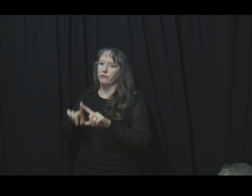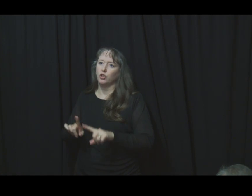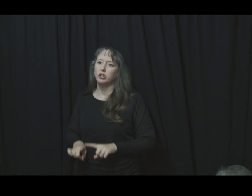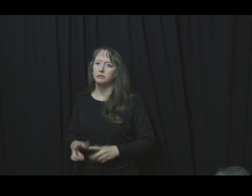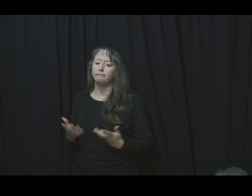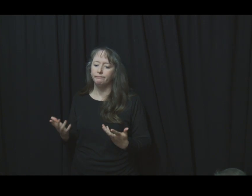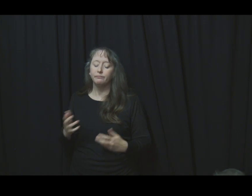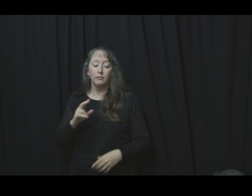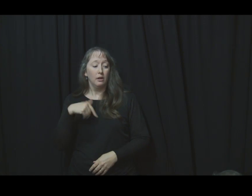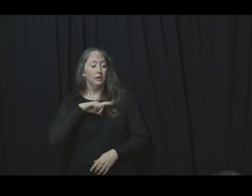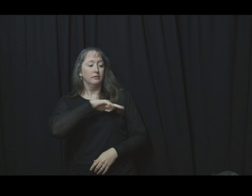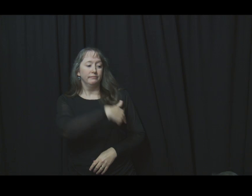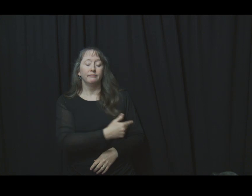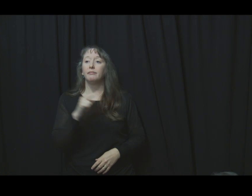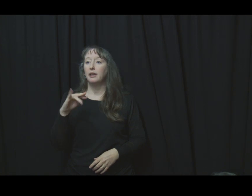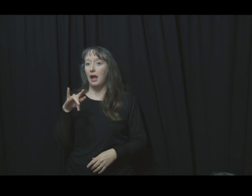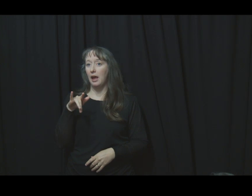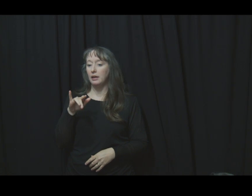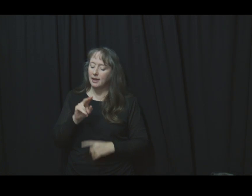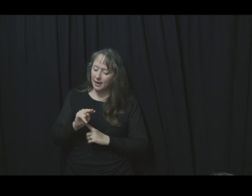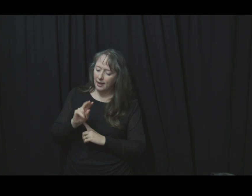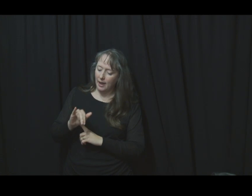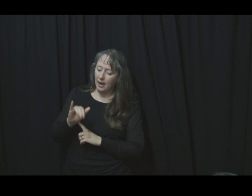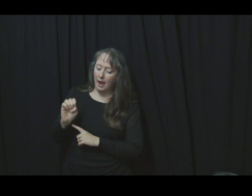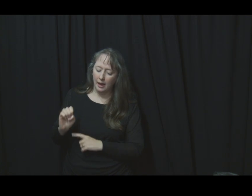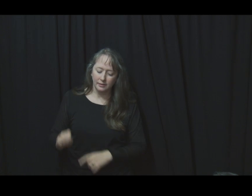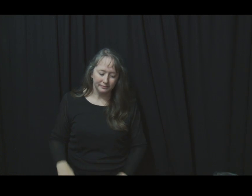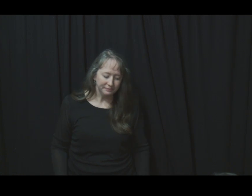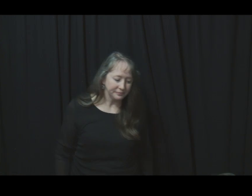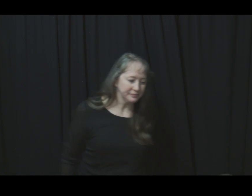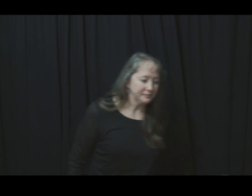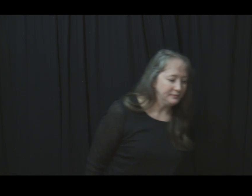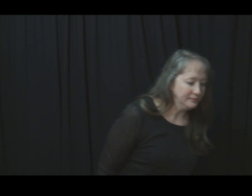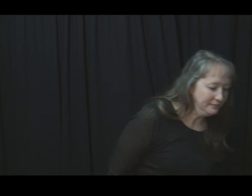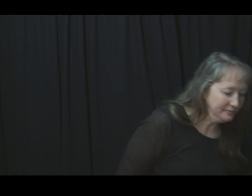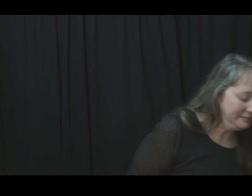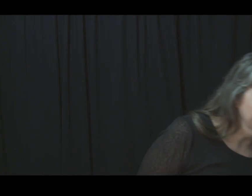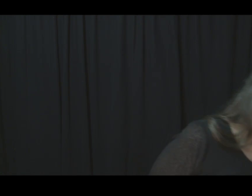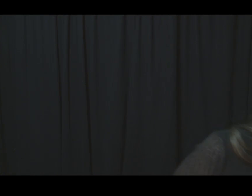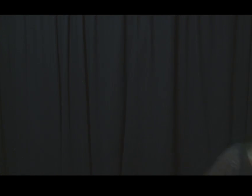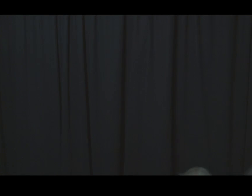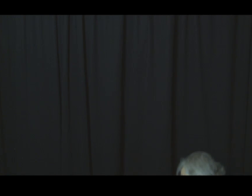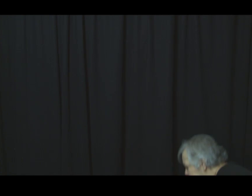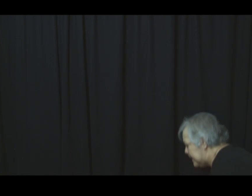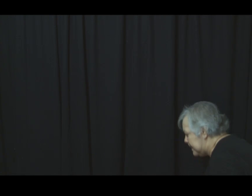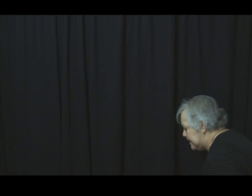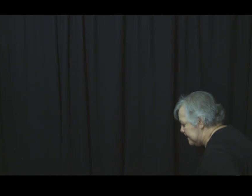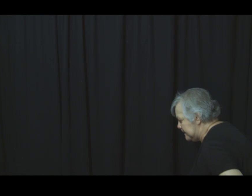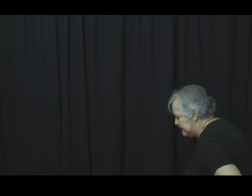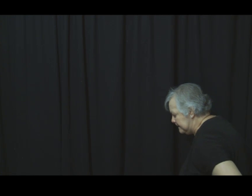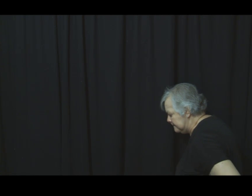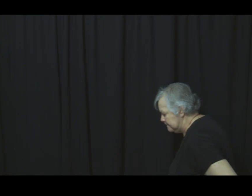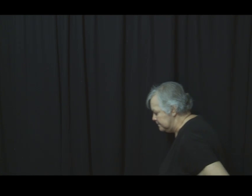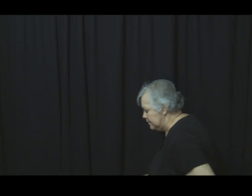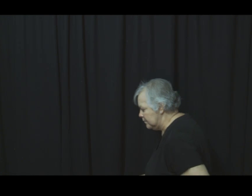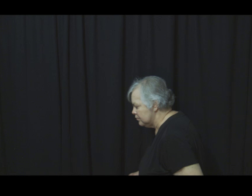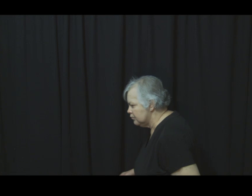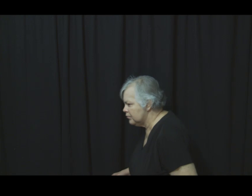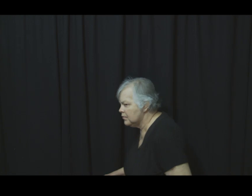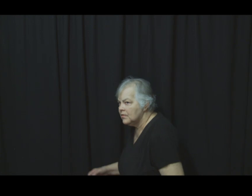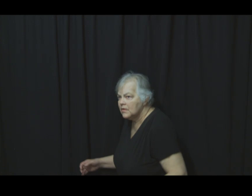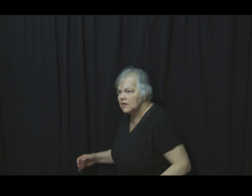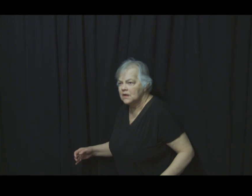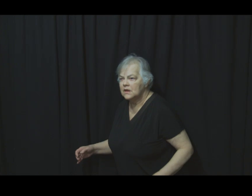your counter-rebuttal. Thank you, Mr. Ham, but I'm completely unsatisfied. You did not, in my view, address